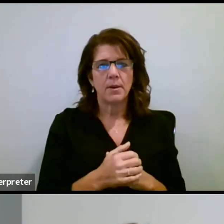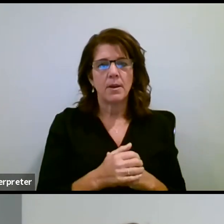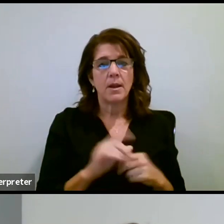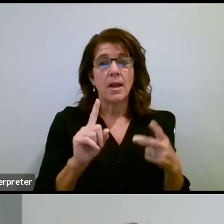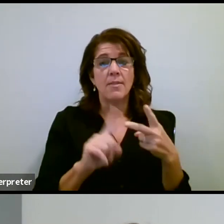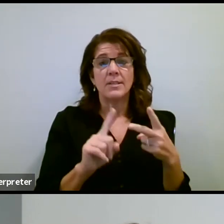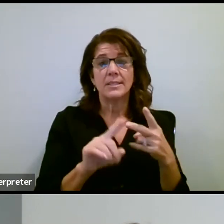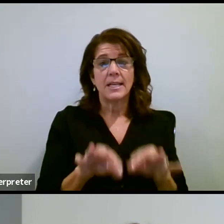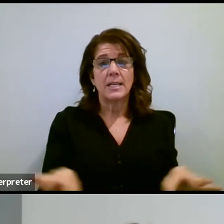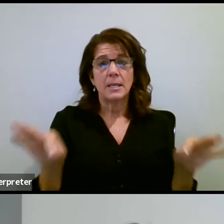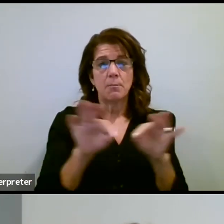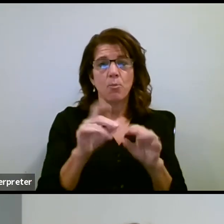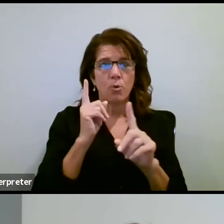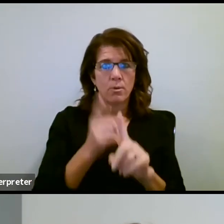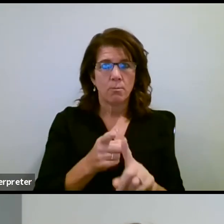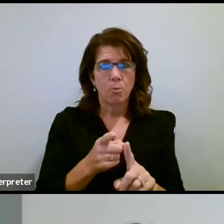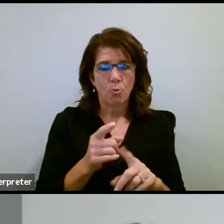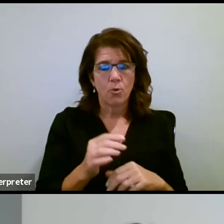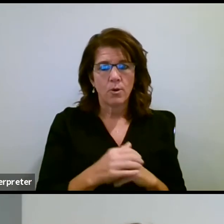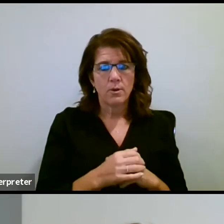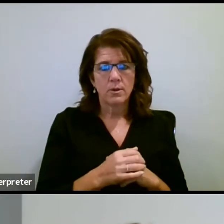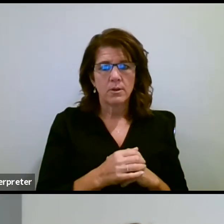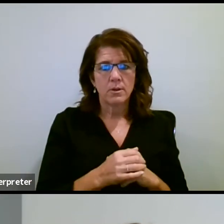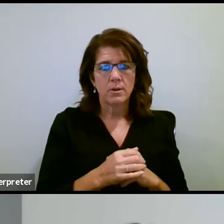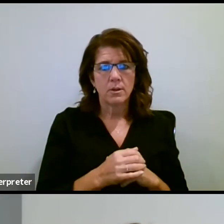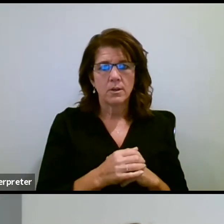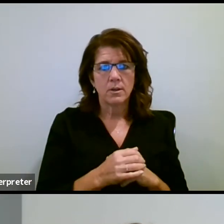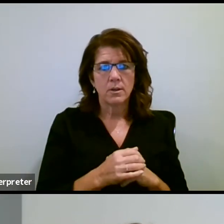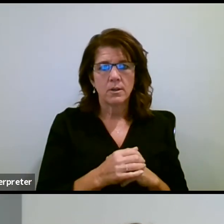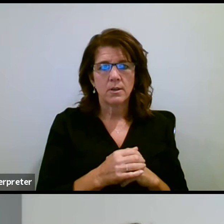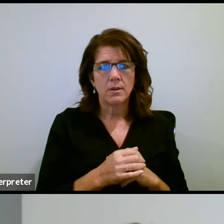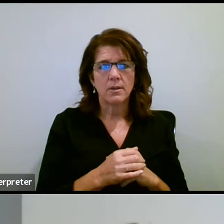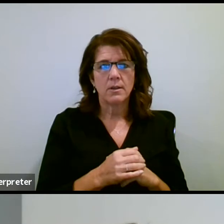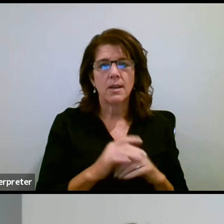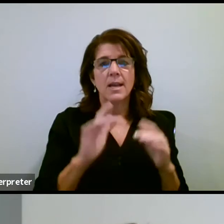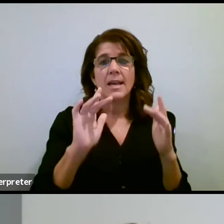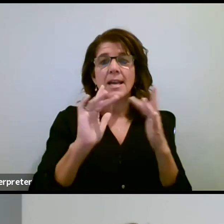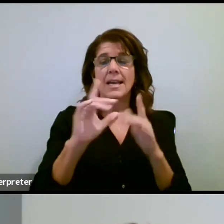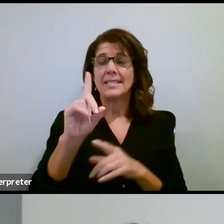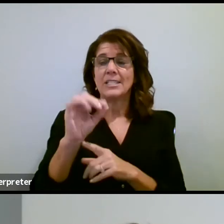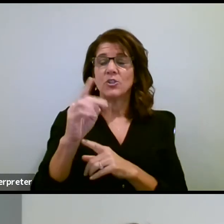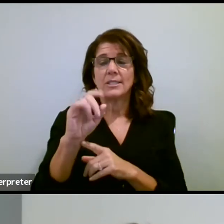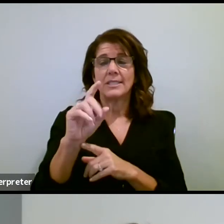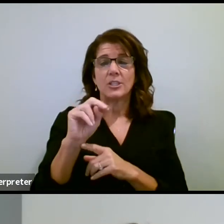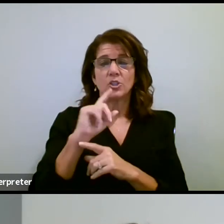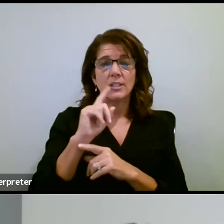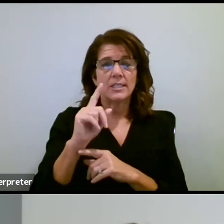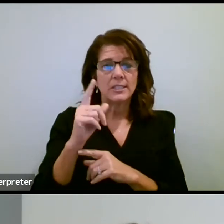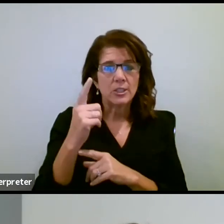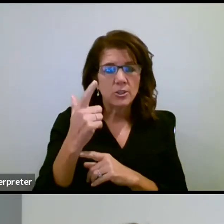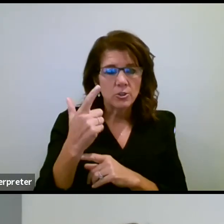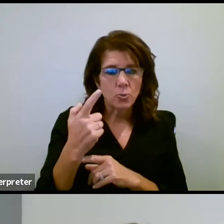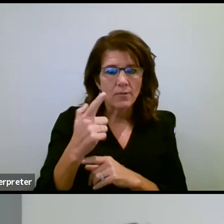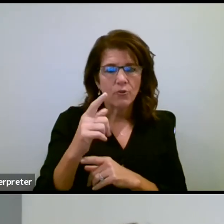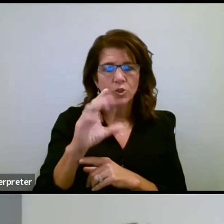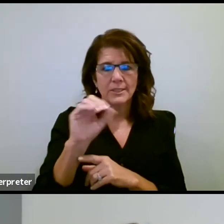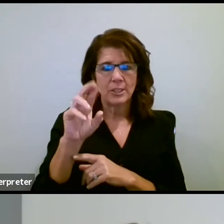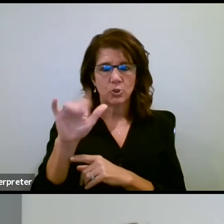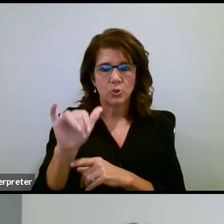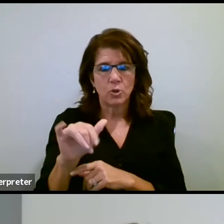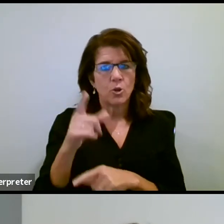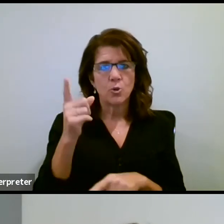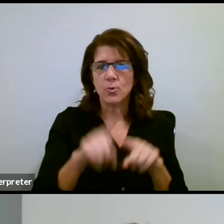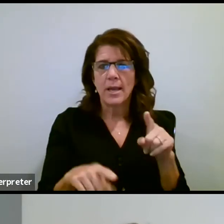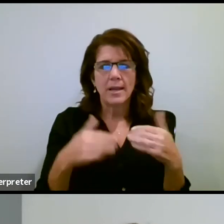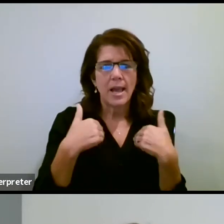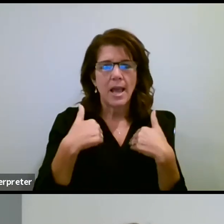important point is that what digitalization is in 21st century, literacy was in 20th century. You cannot